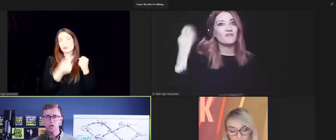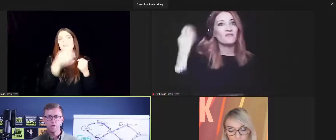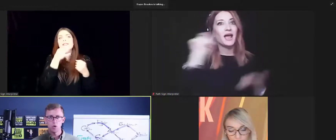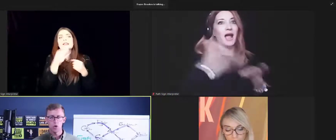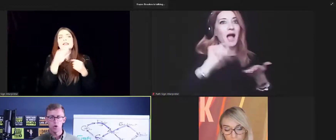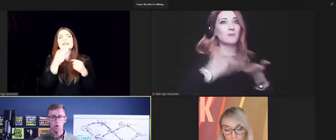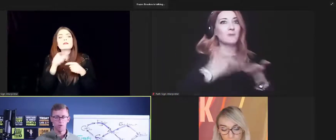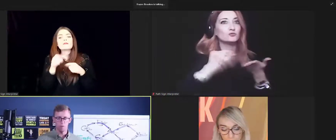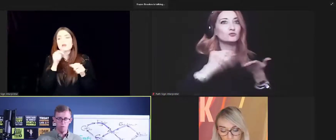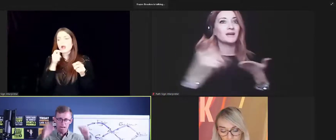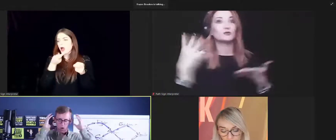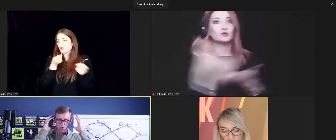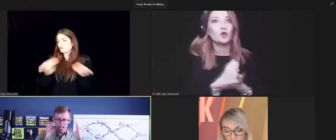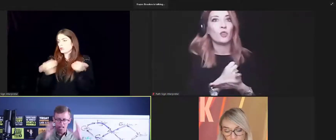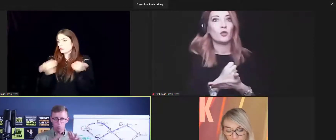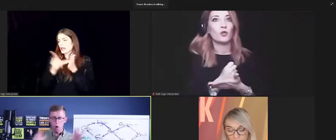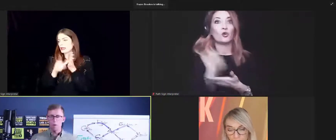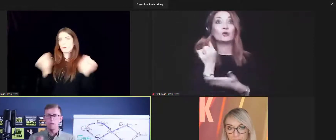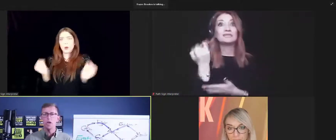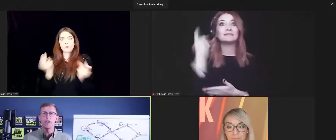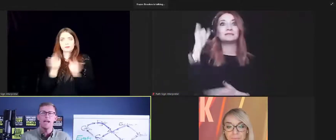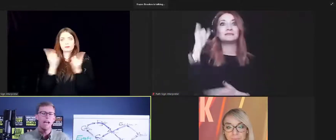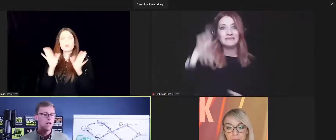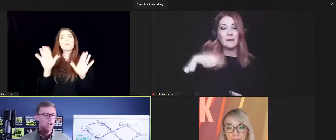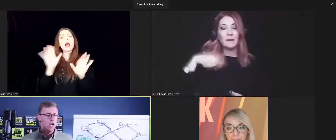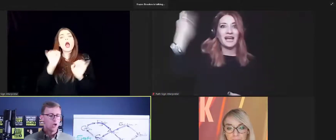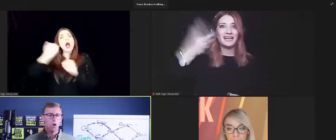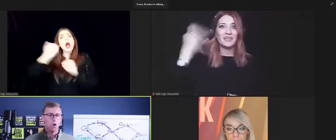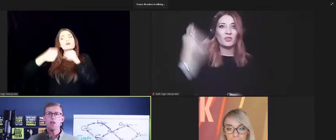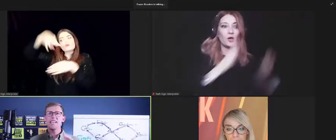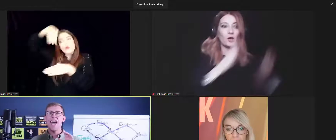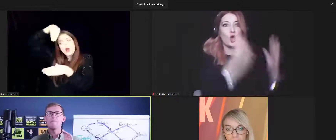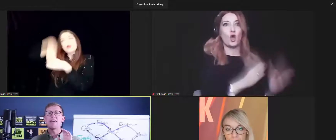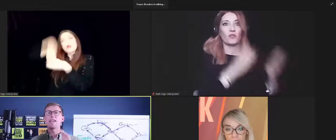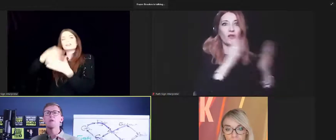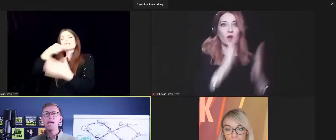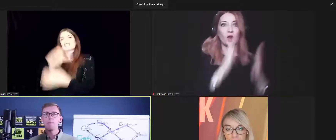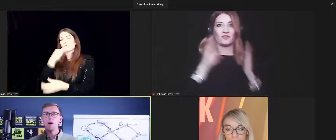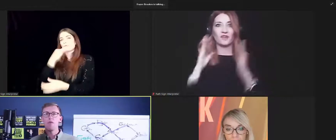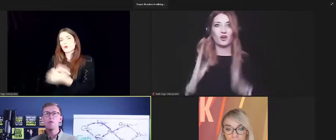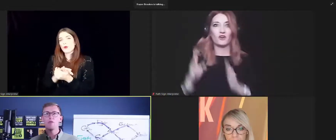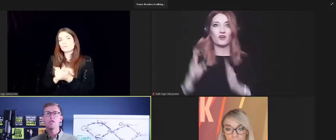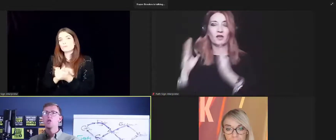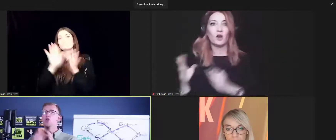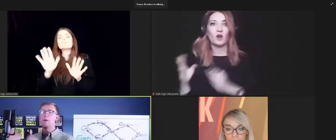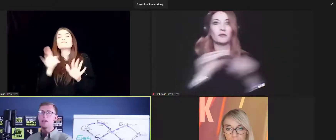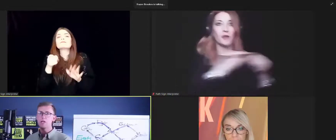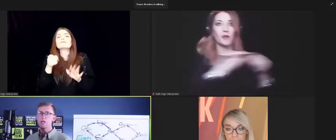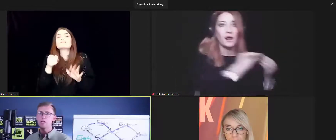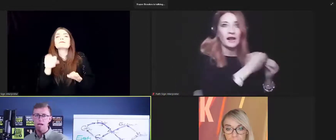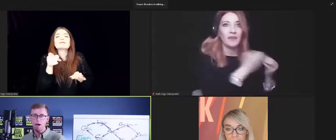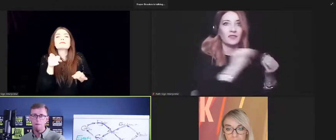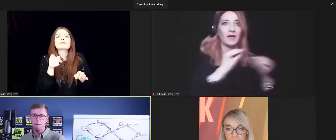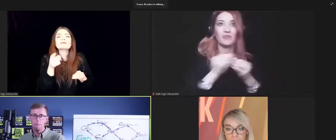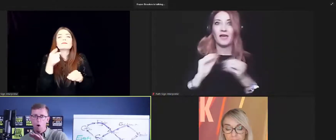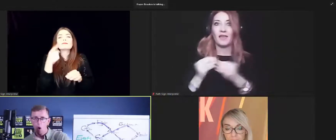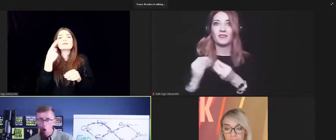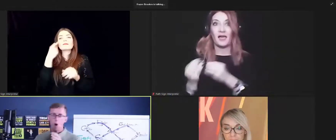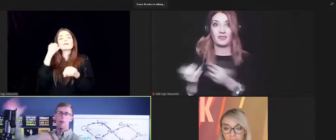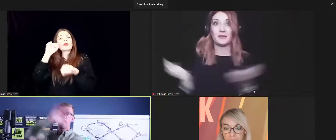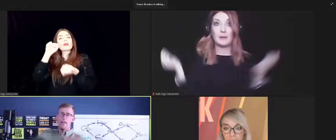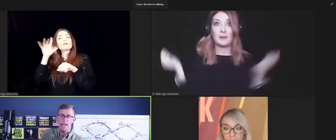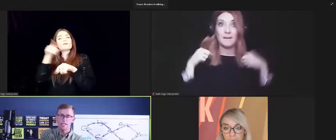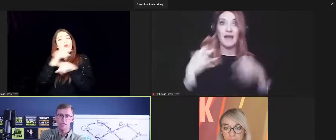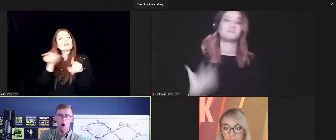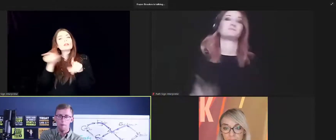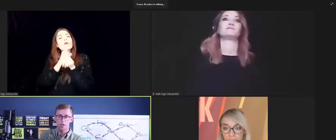for you to really understand what we're going to be doing here. So I want you to get a piece of paper, whether it's a new piece of paper or